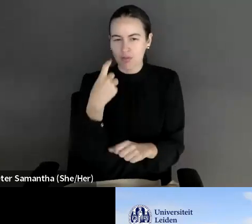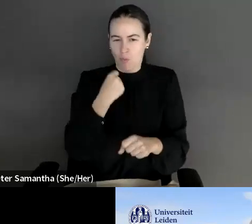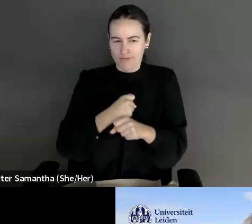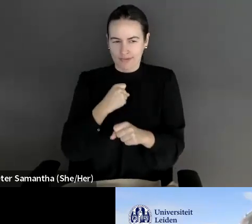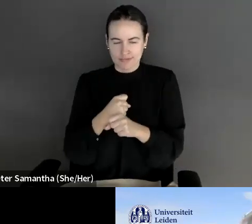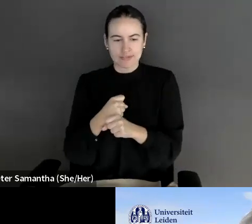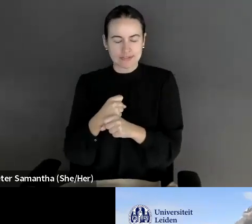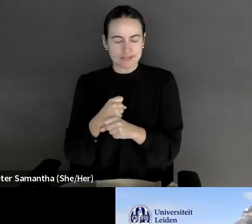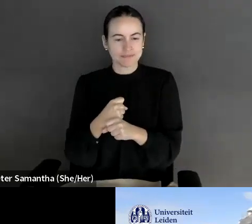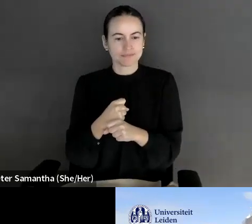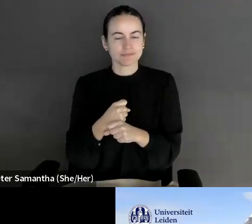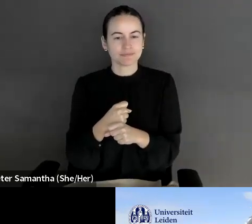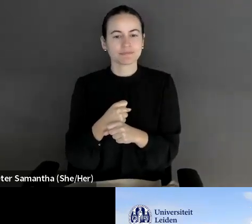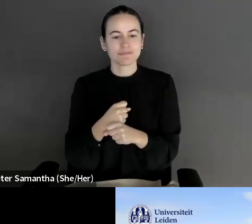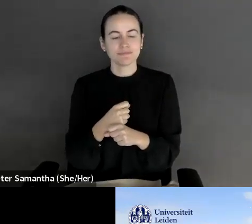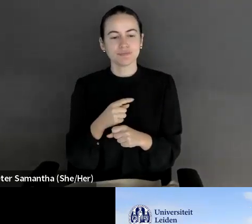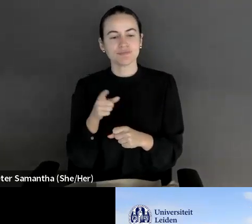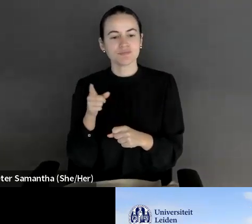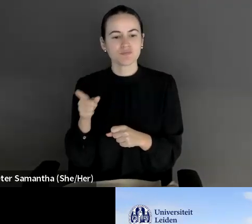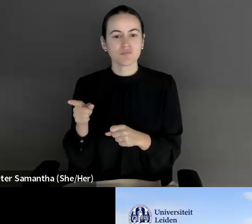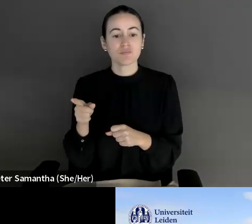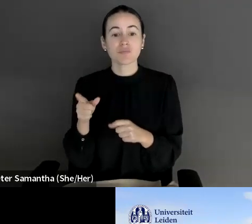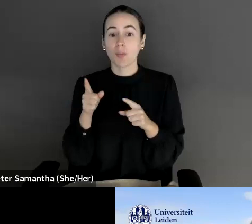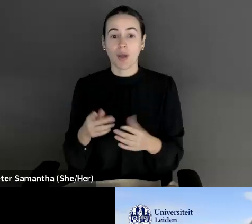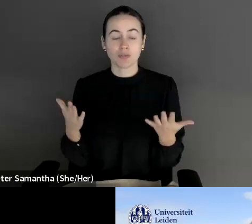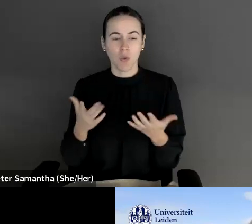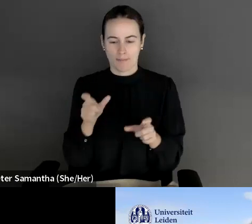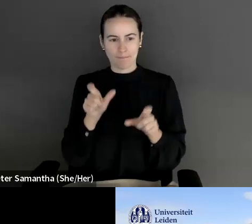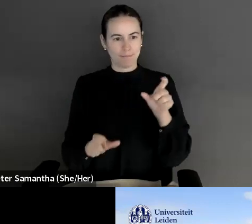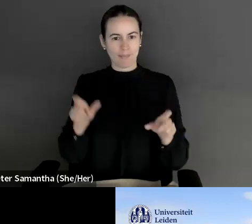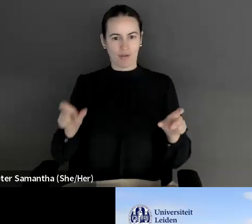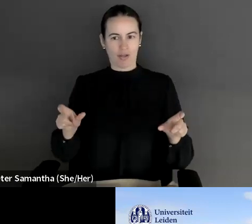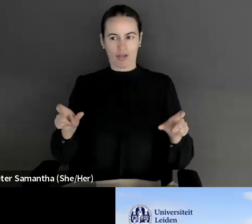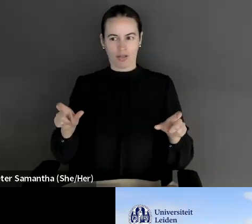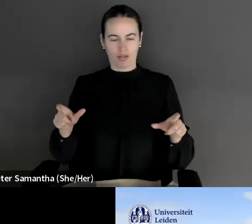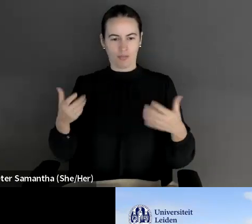was a task where you had to place people in a train